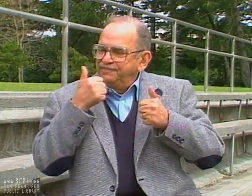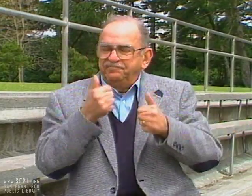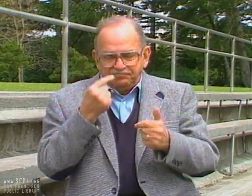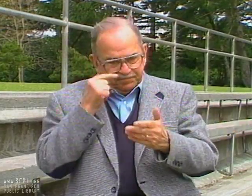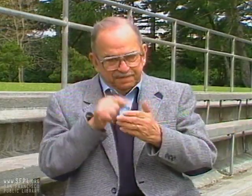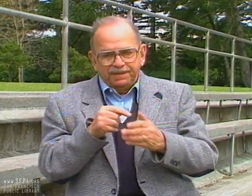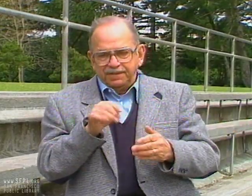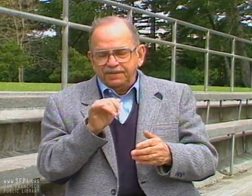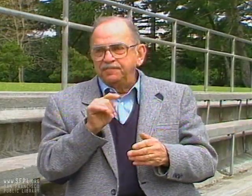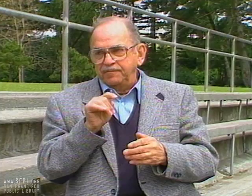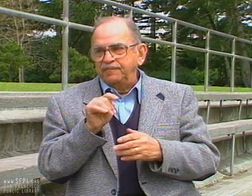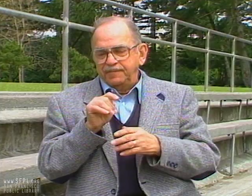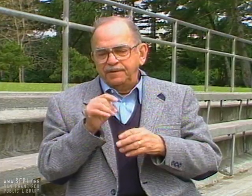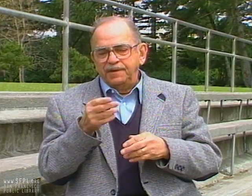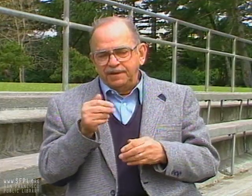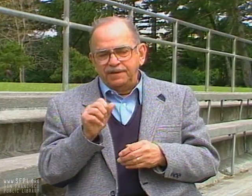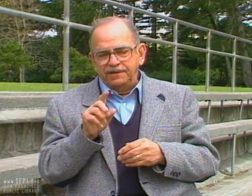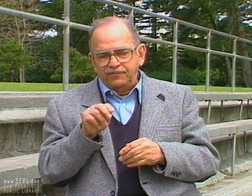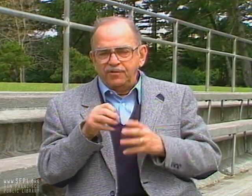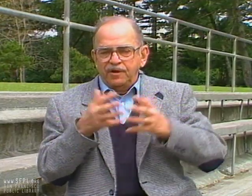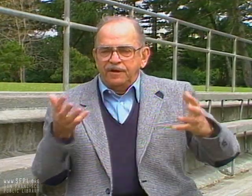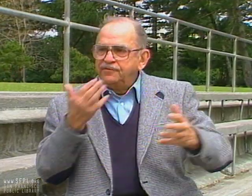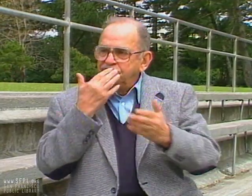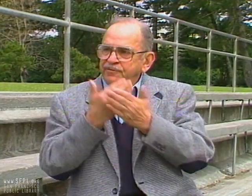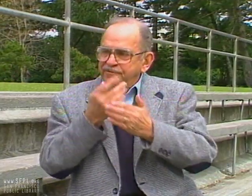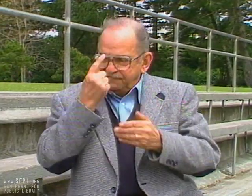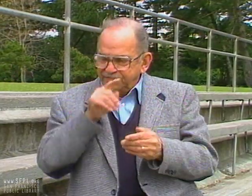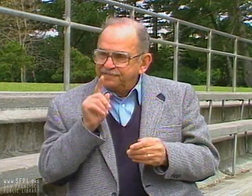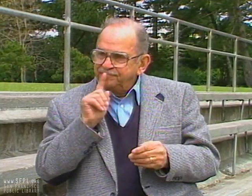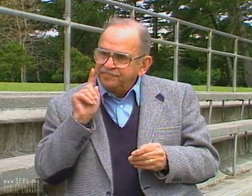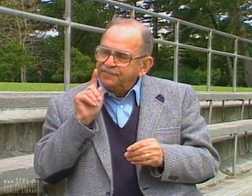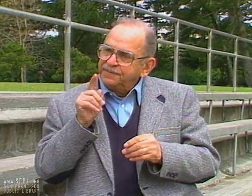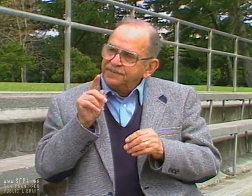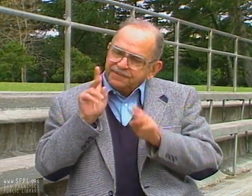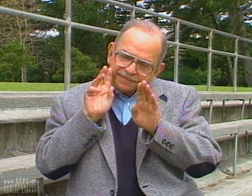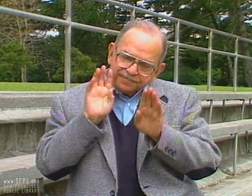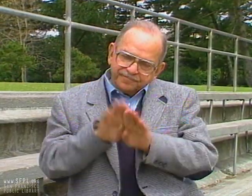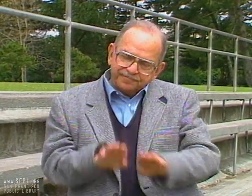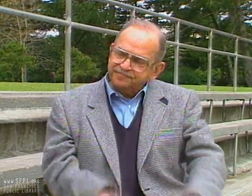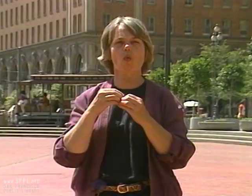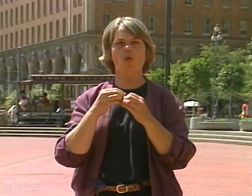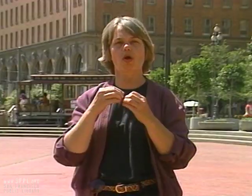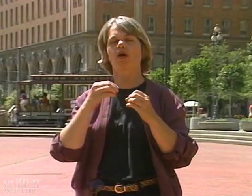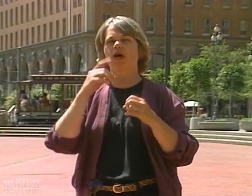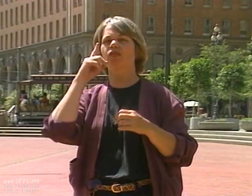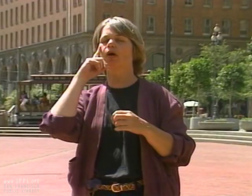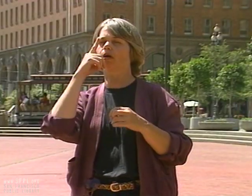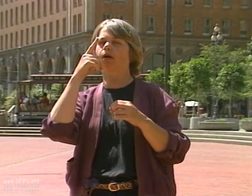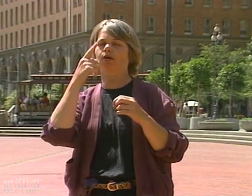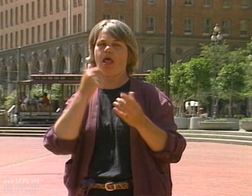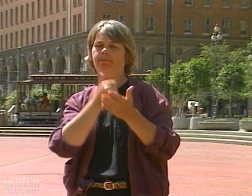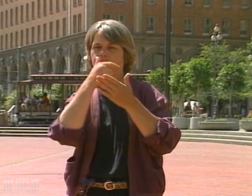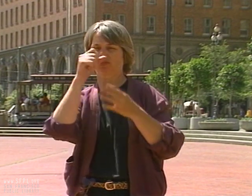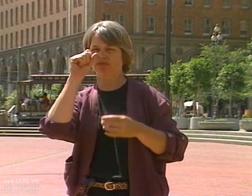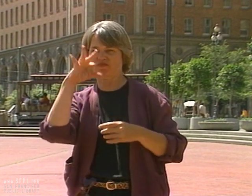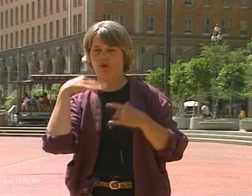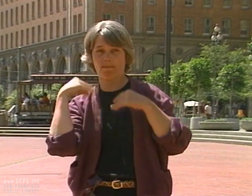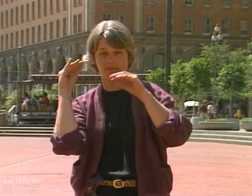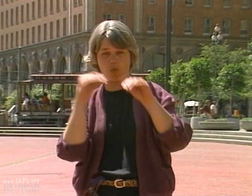broadened their outlook. It's benefited the deaf community. I think moving to San Francisco really